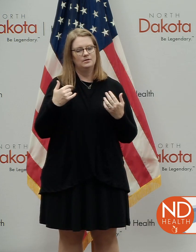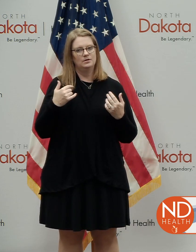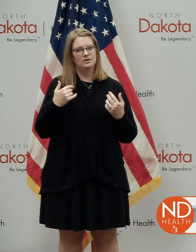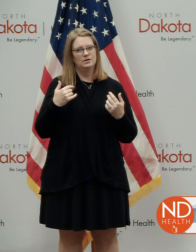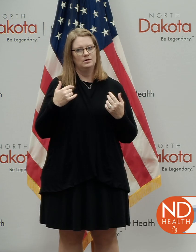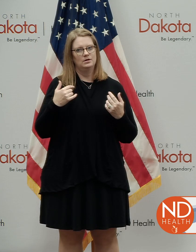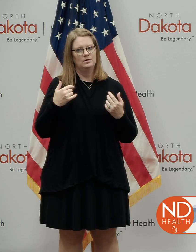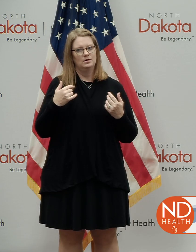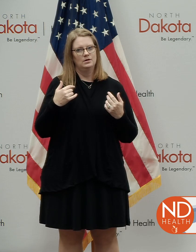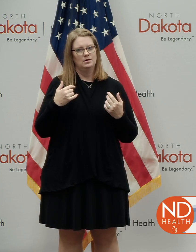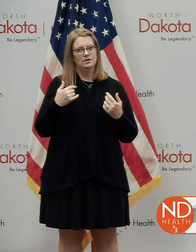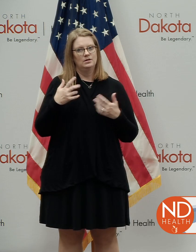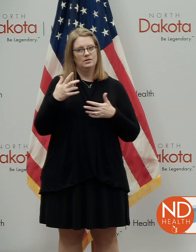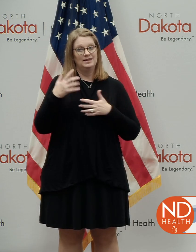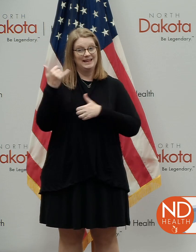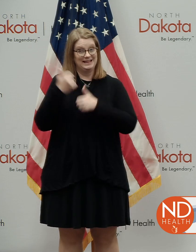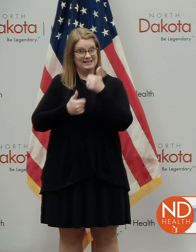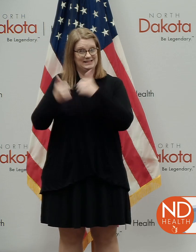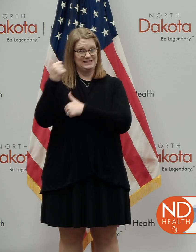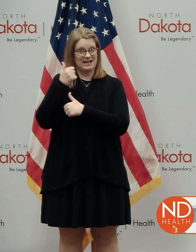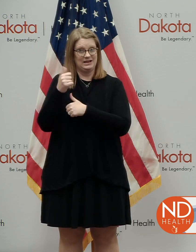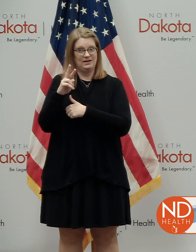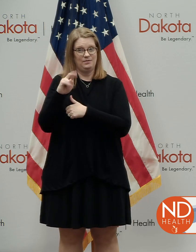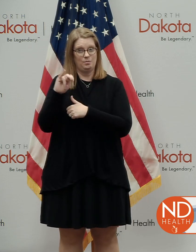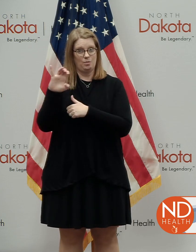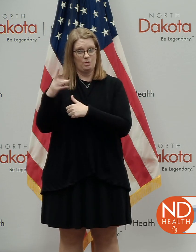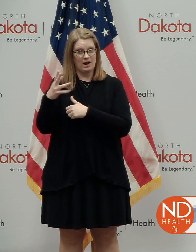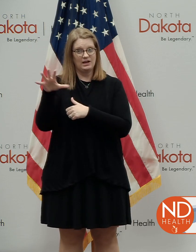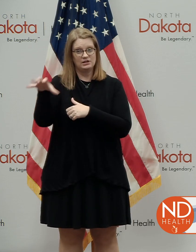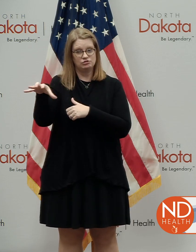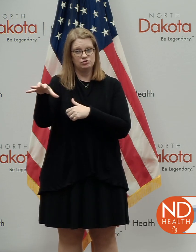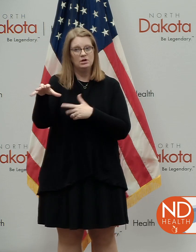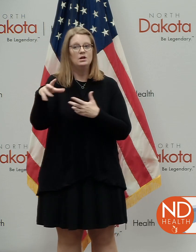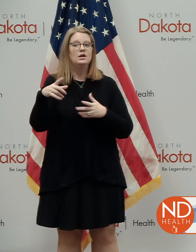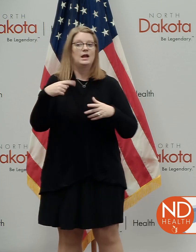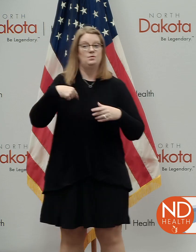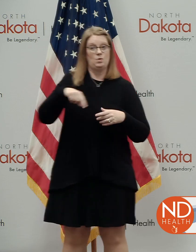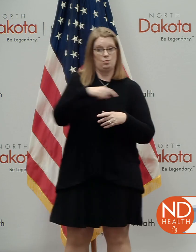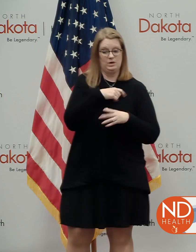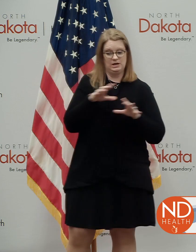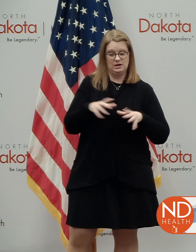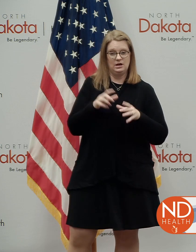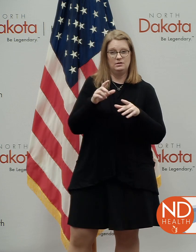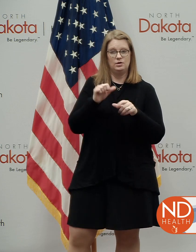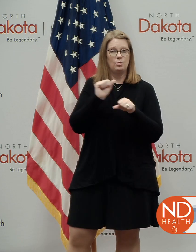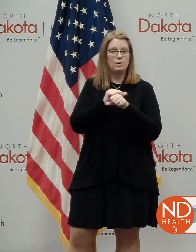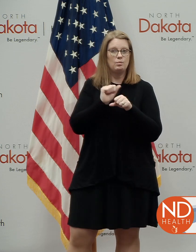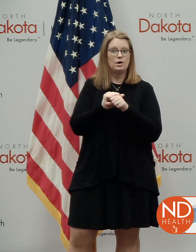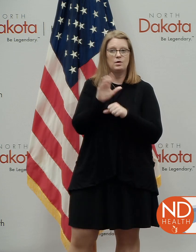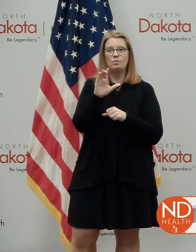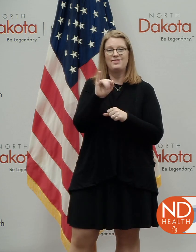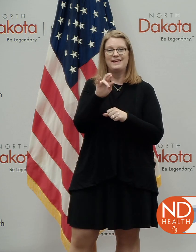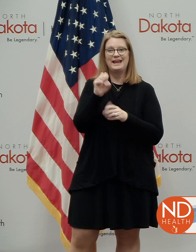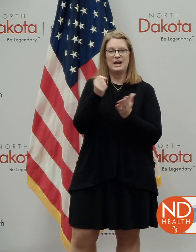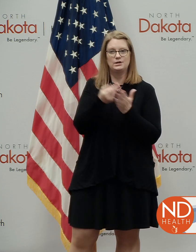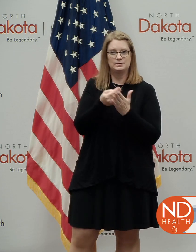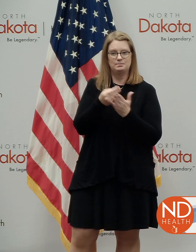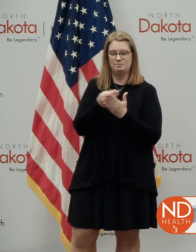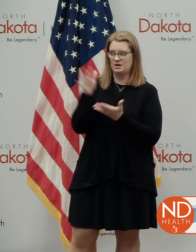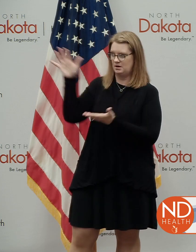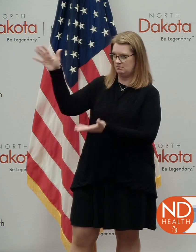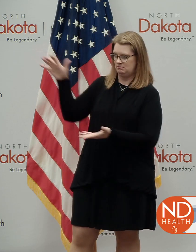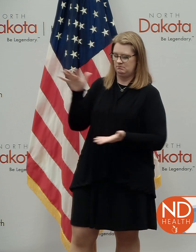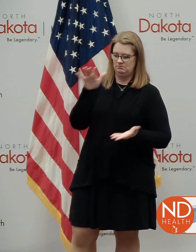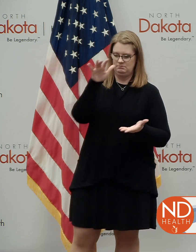the executive branch when we were dealing with the CARES dollars. And so what happened as